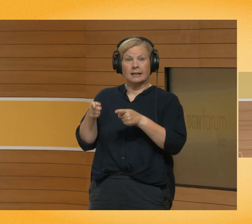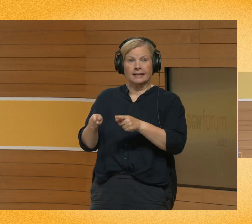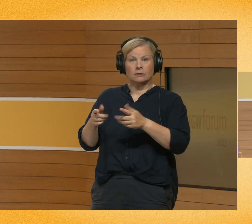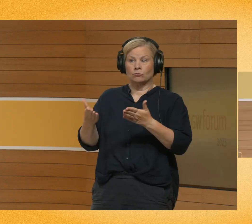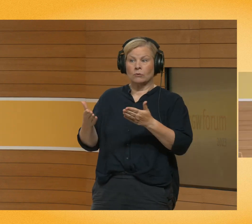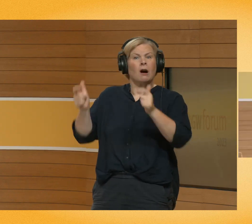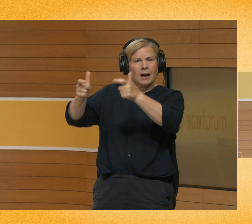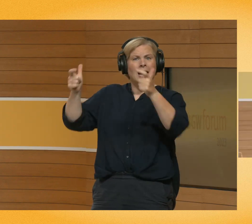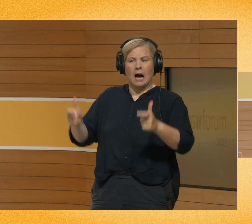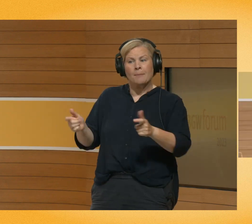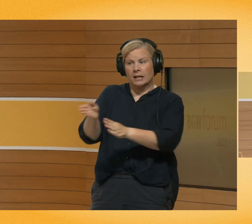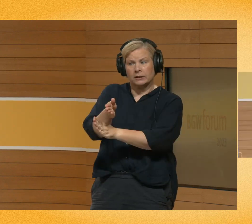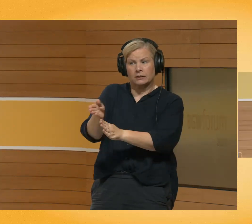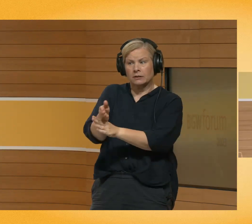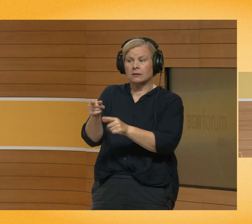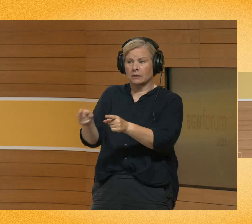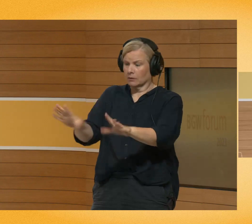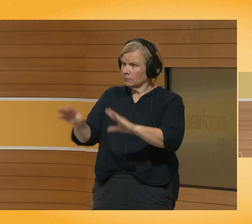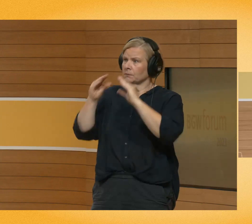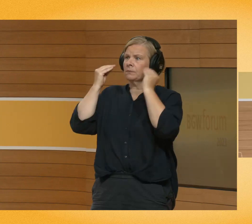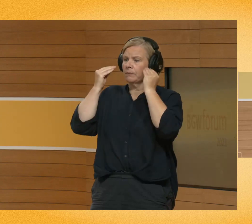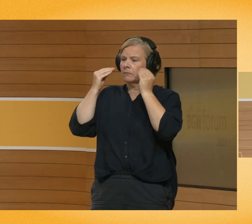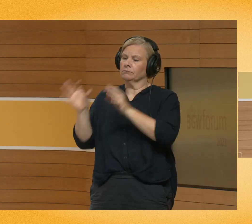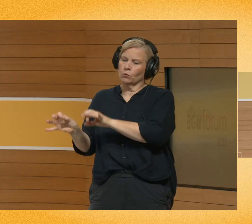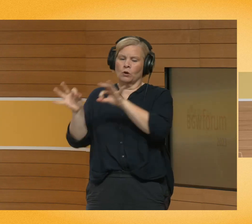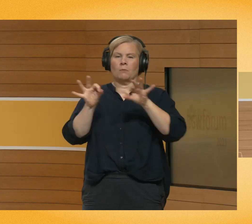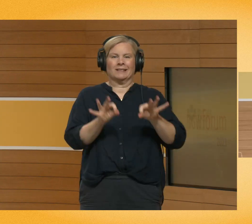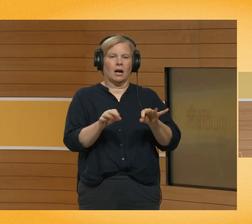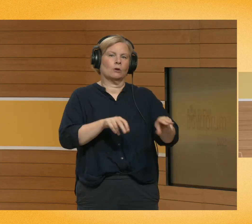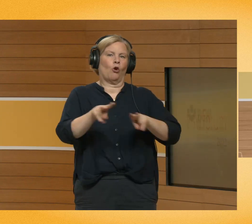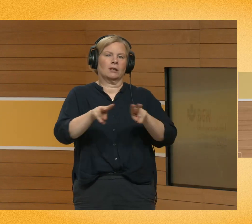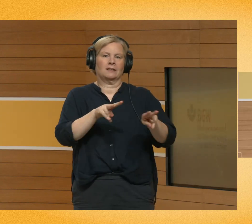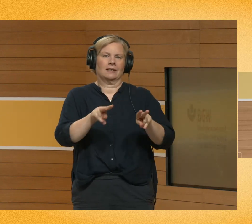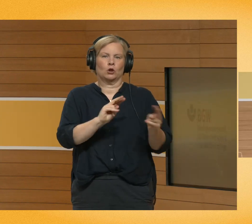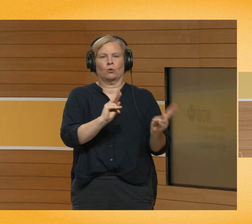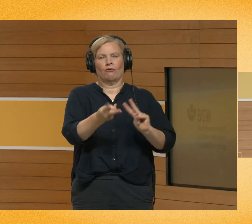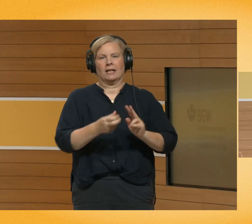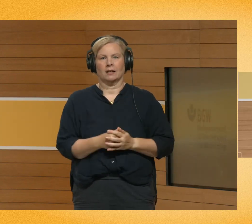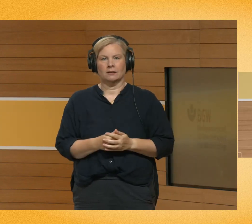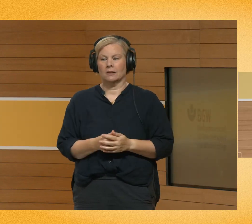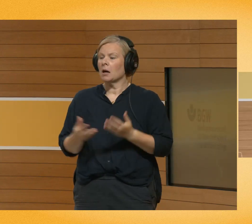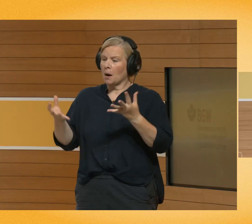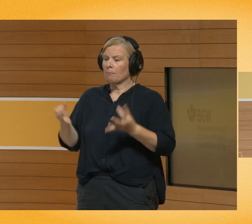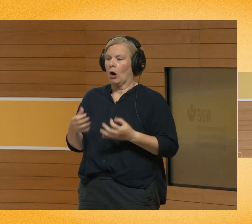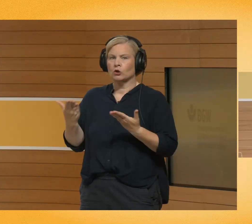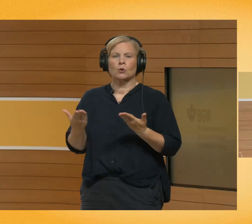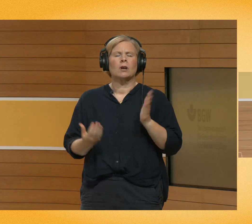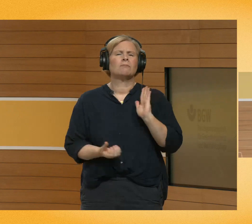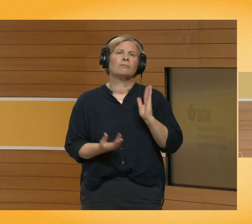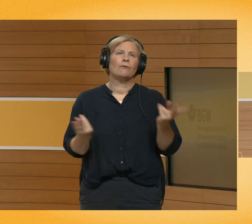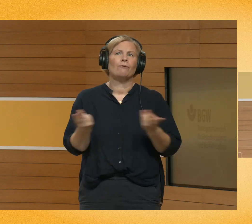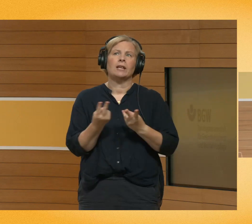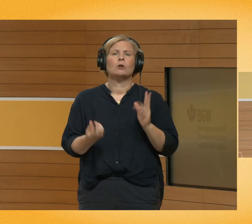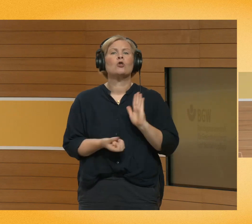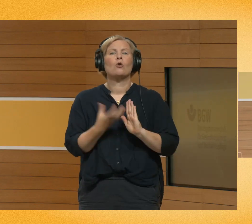development. And I think that's what we all need to do. It's a total cultural change that we are facing. And I think that's